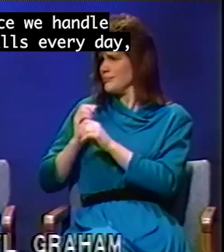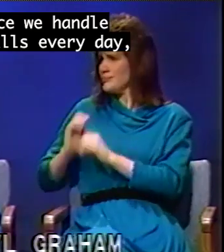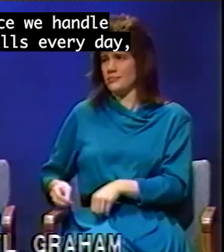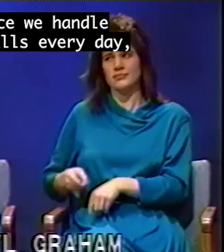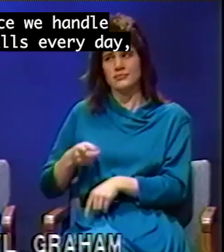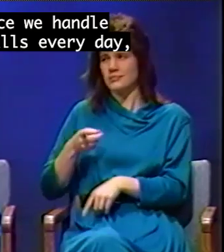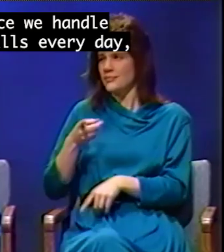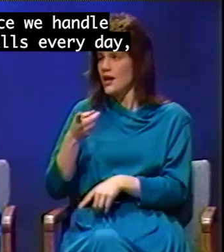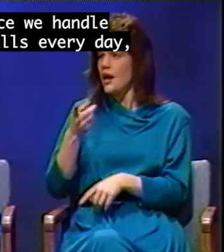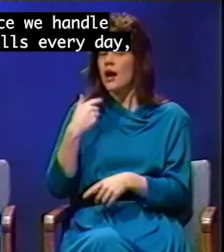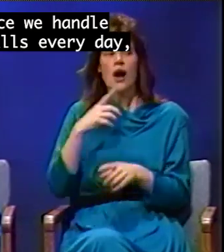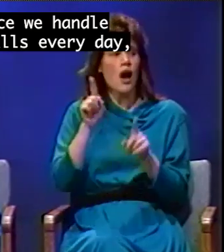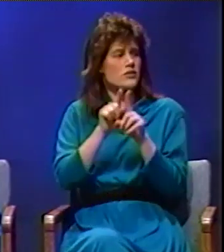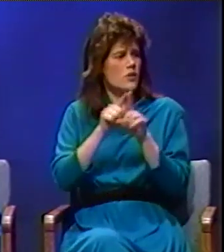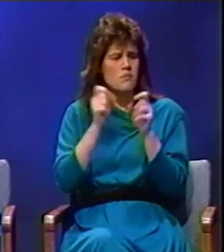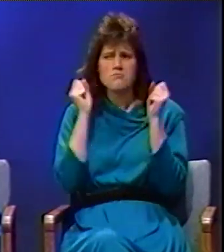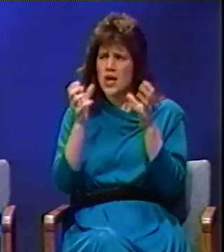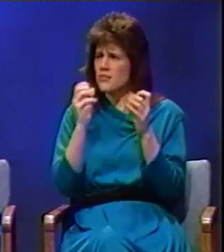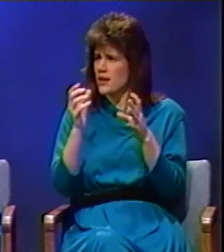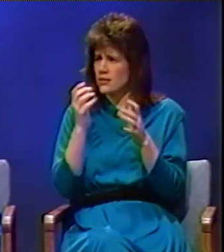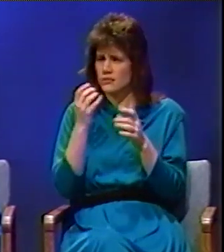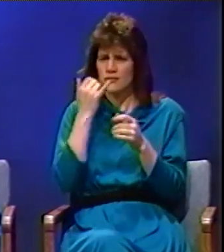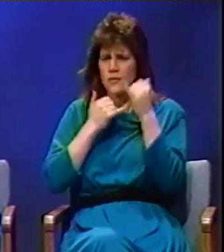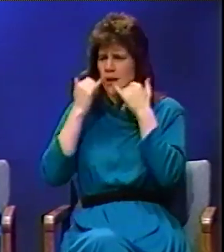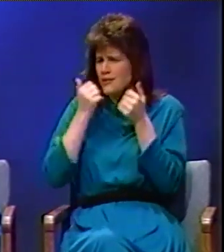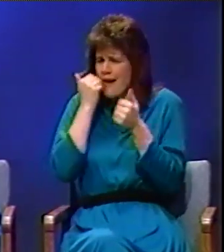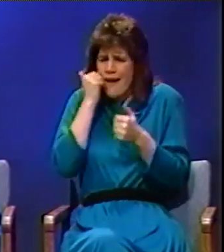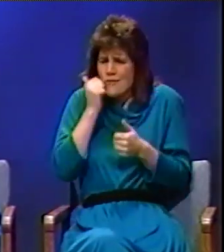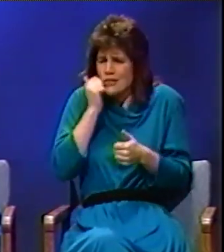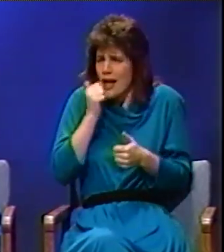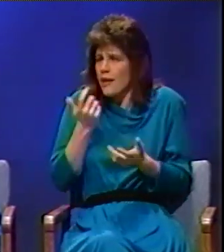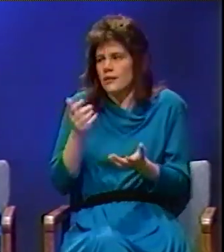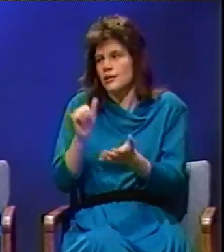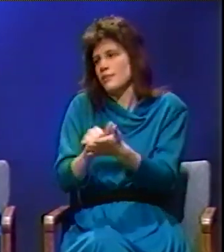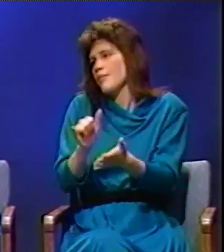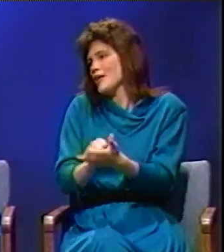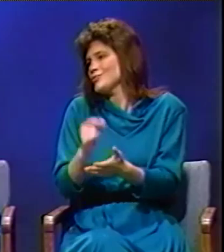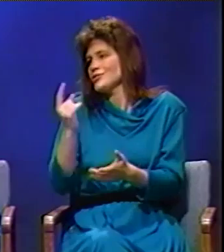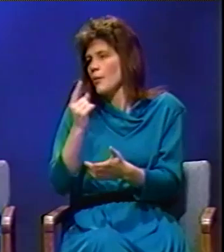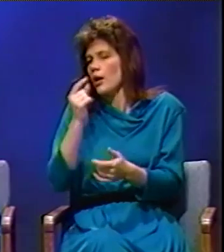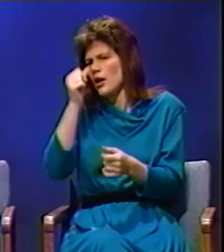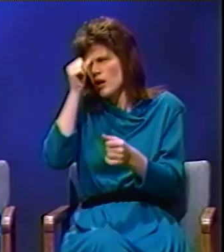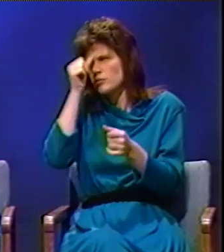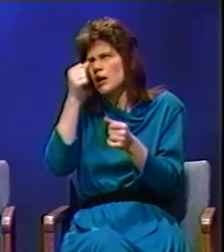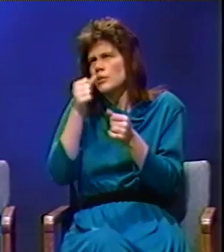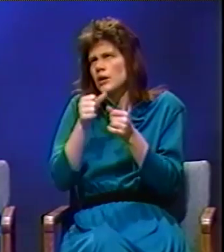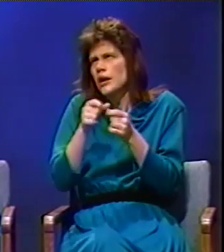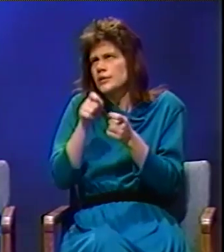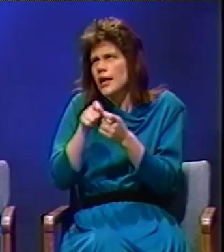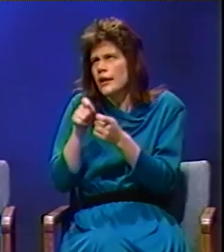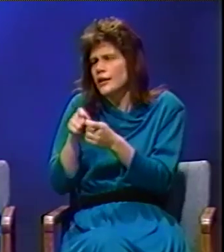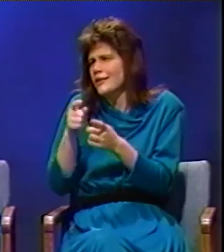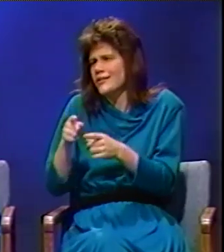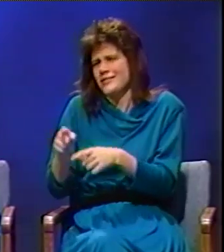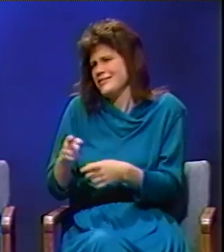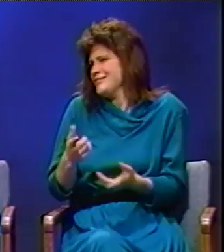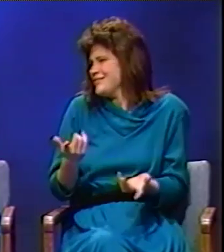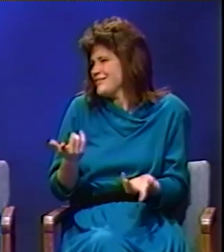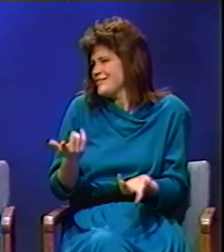handle so many calls every day, it would be impossible for anyone to recall exactly what took place on any specific call.